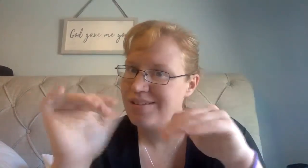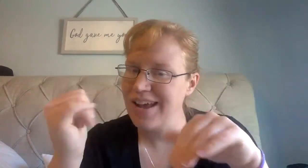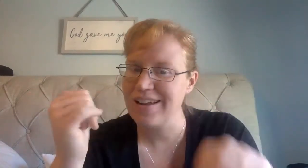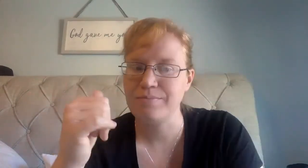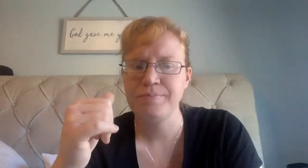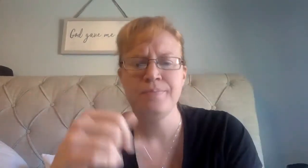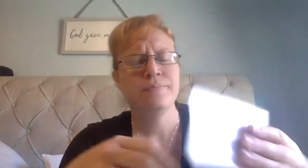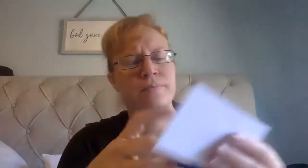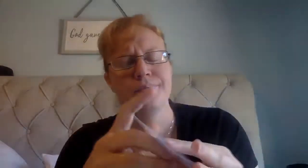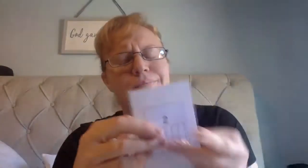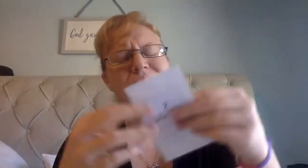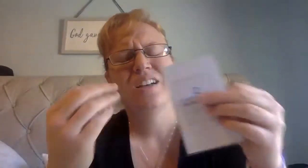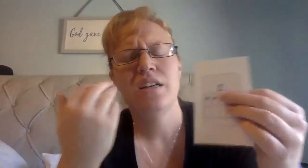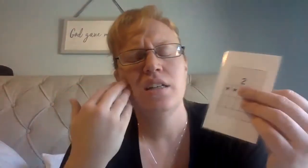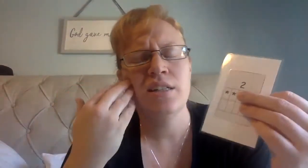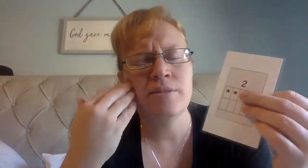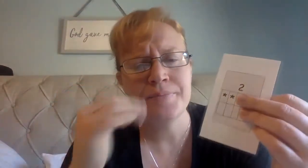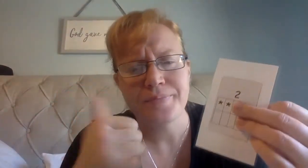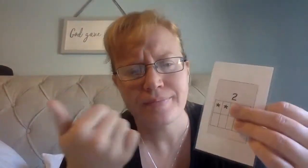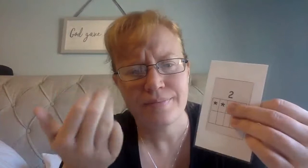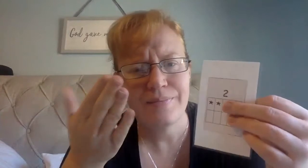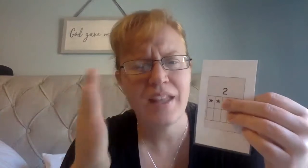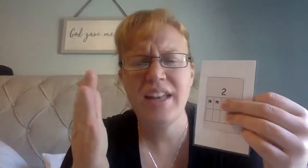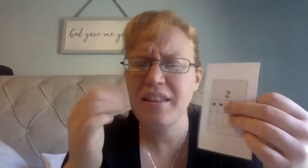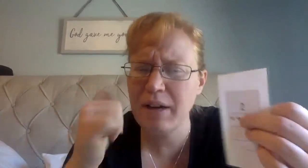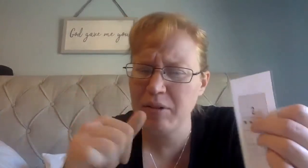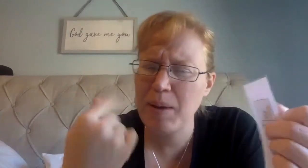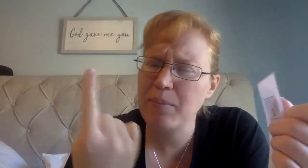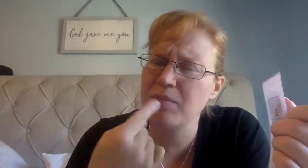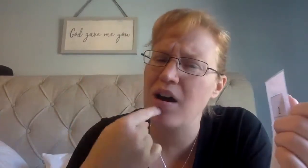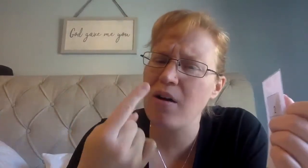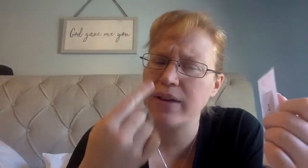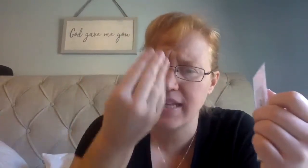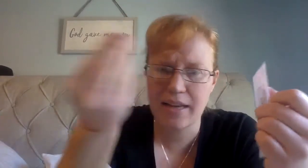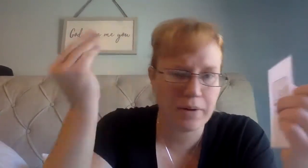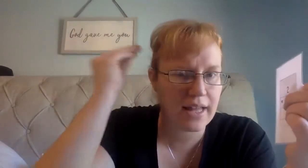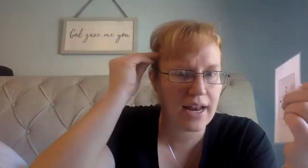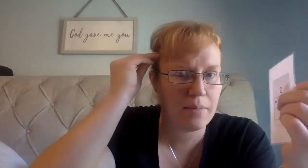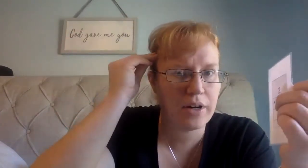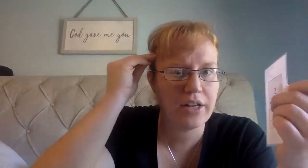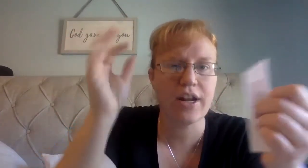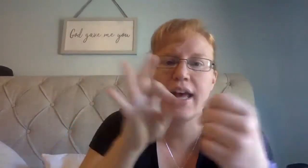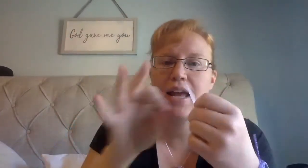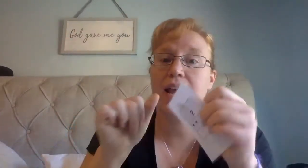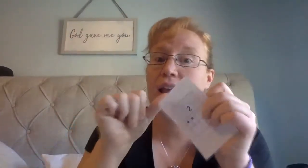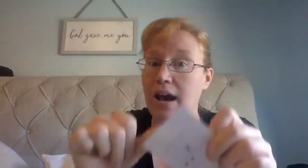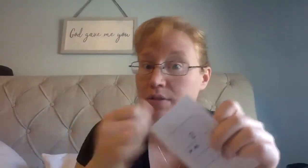10. You know, another way, remember, I'm always saying put that number in your head and count